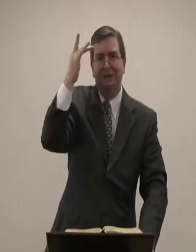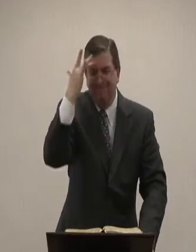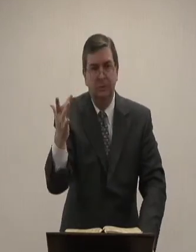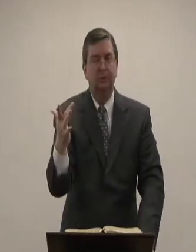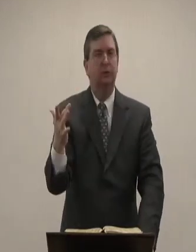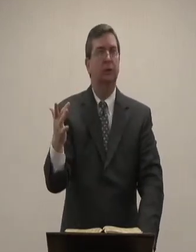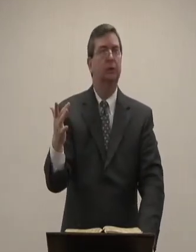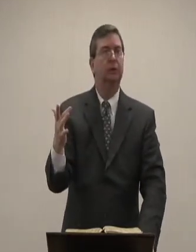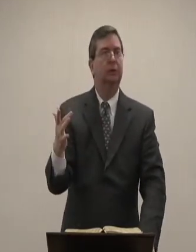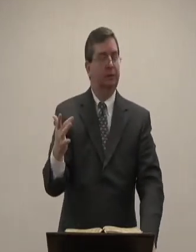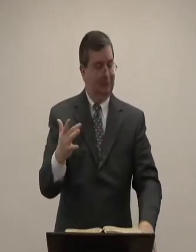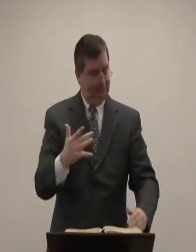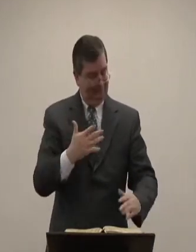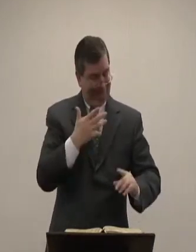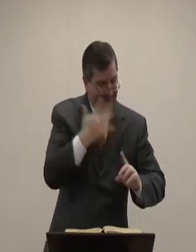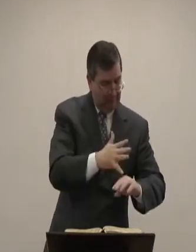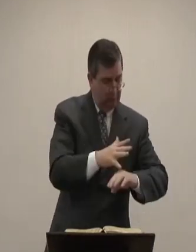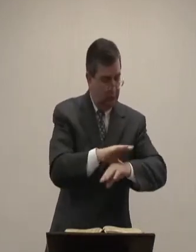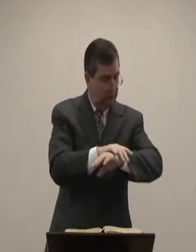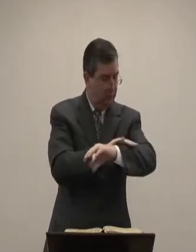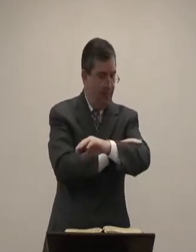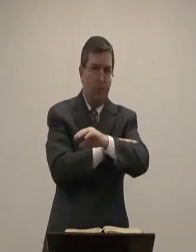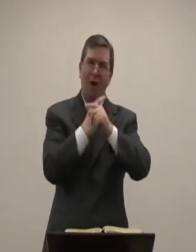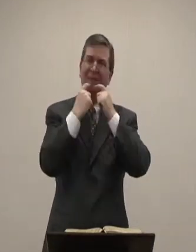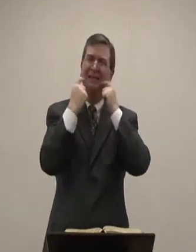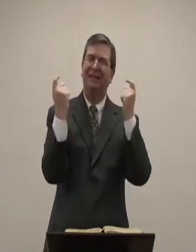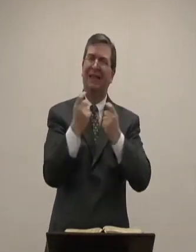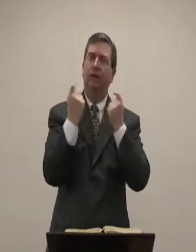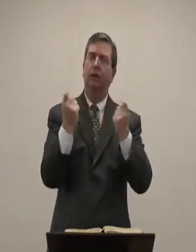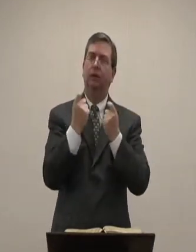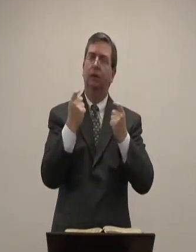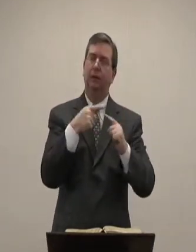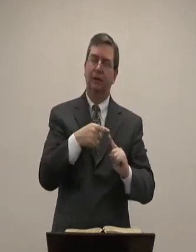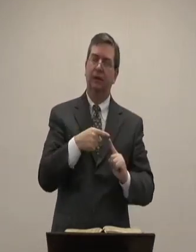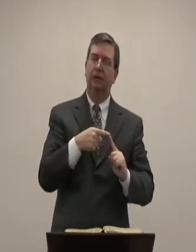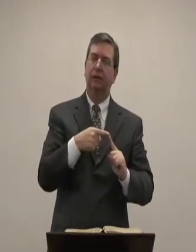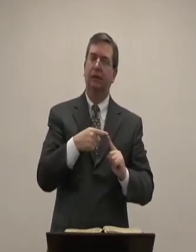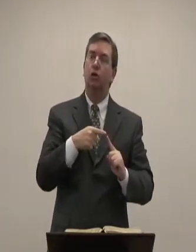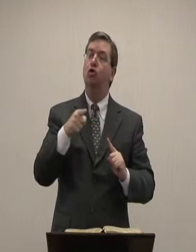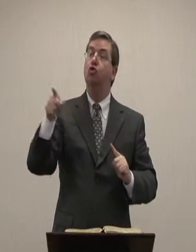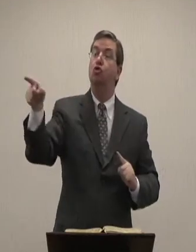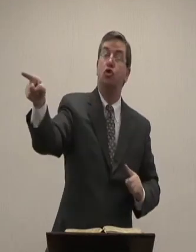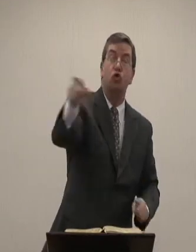You know, the different obscenities, having a dirty mind. Your sins.